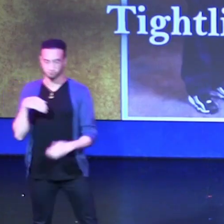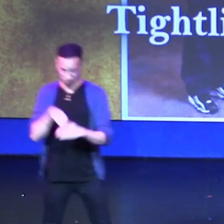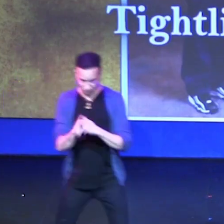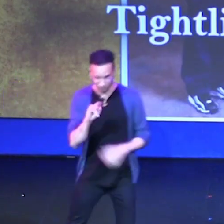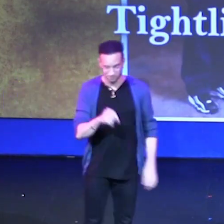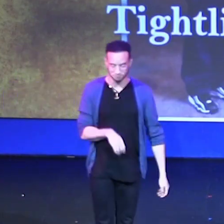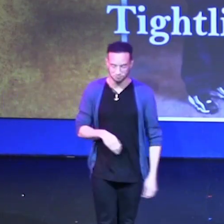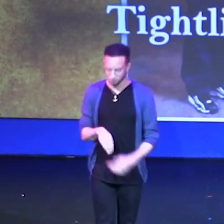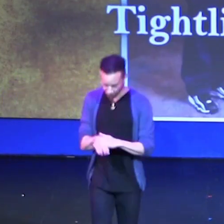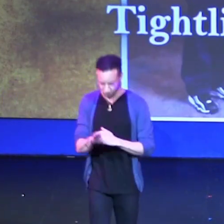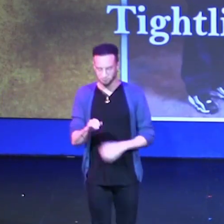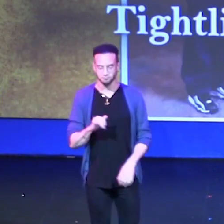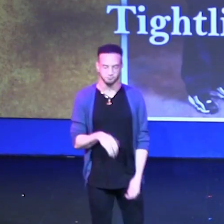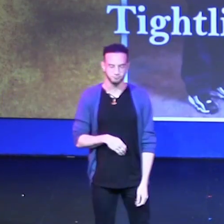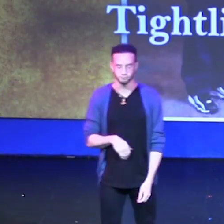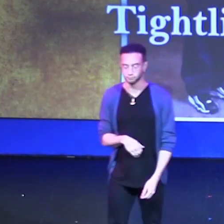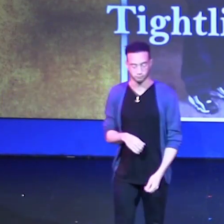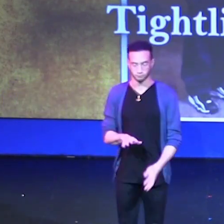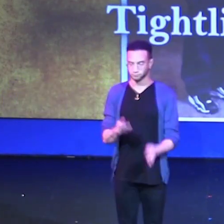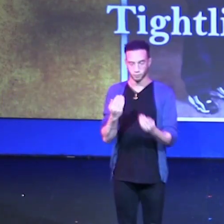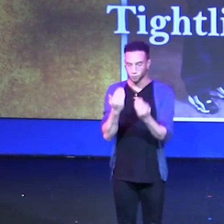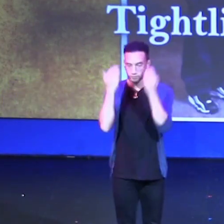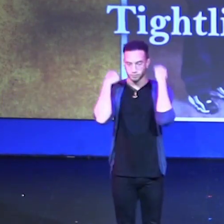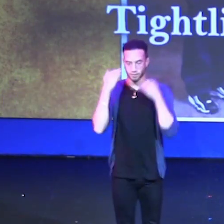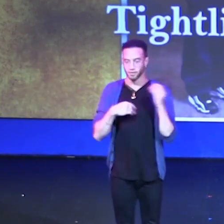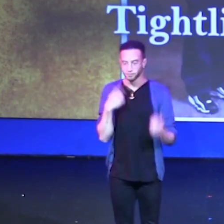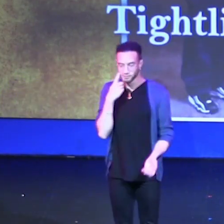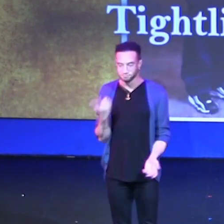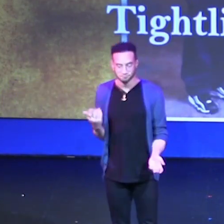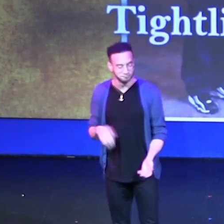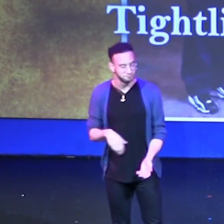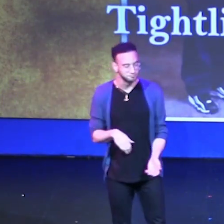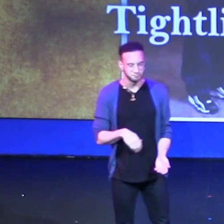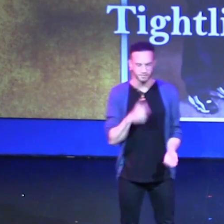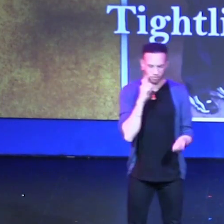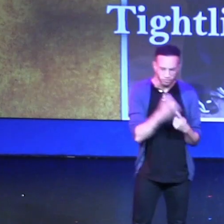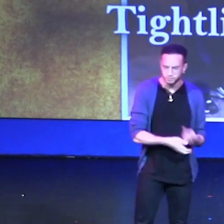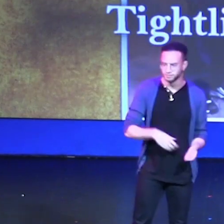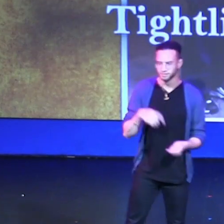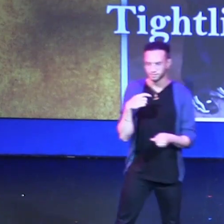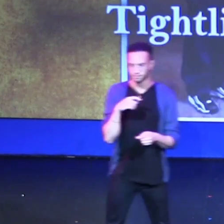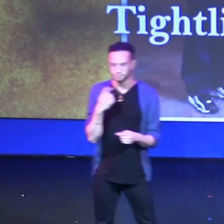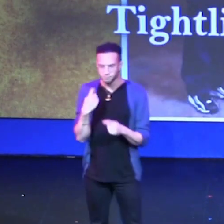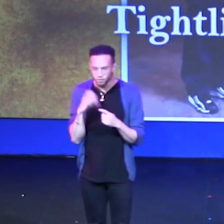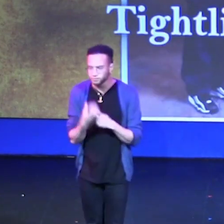Finally, I graduated Lexington and came here to RIT. And wow, was I overwhelmed. The